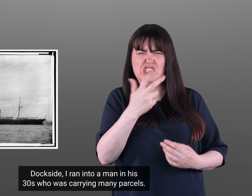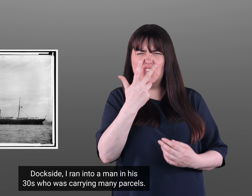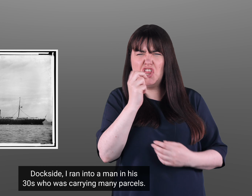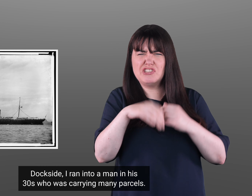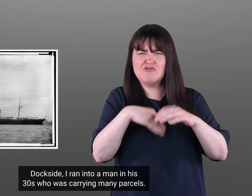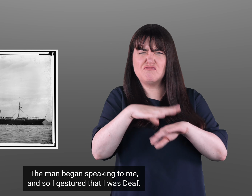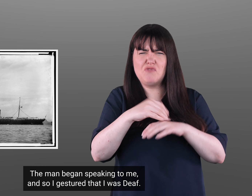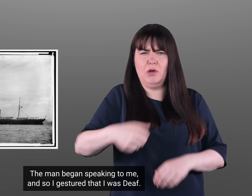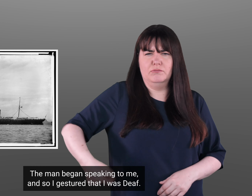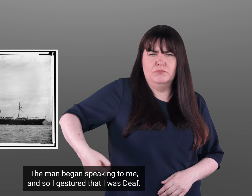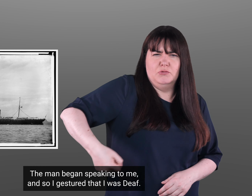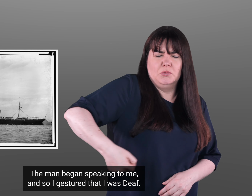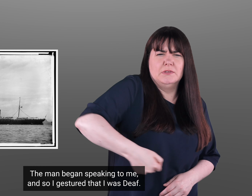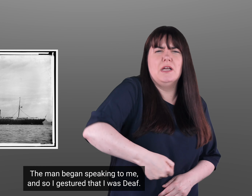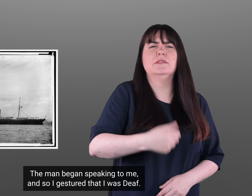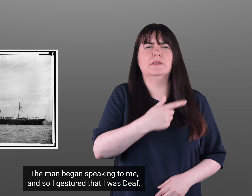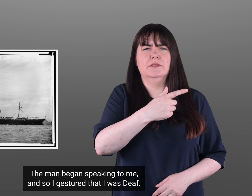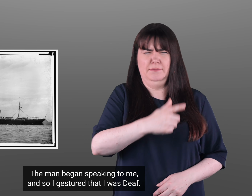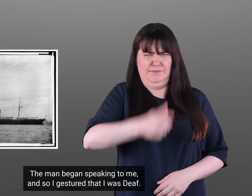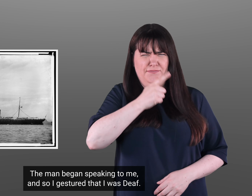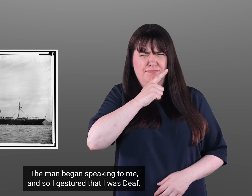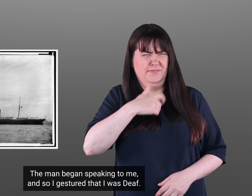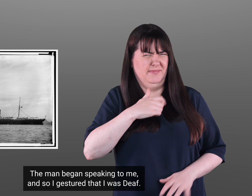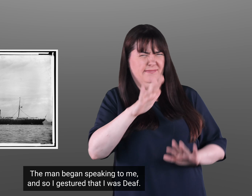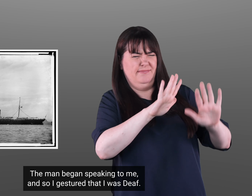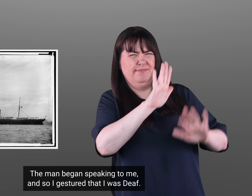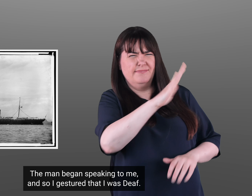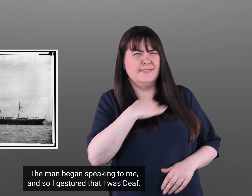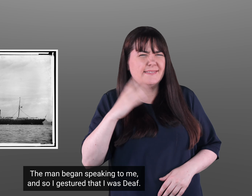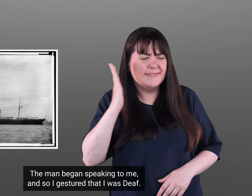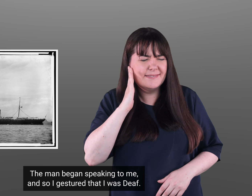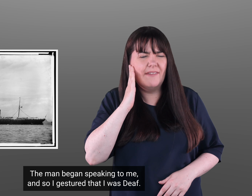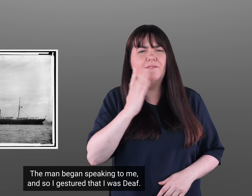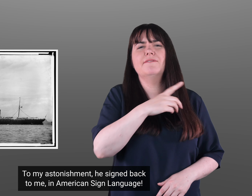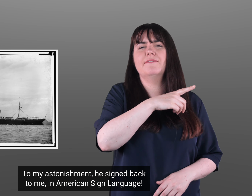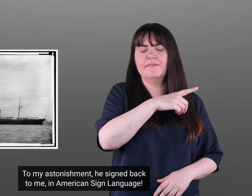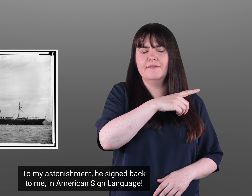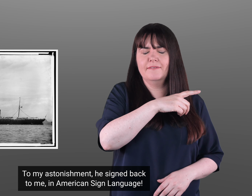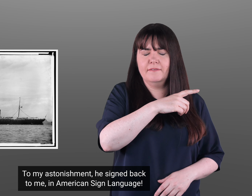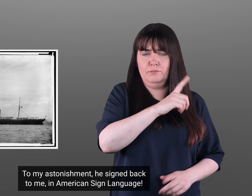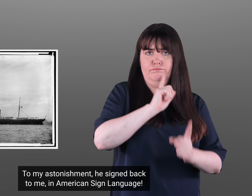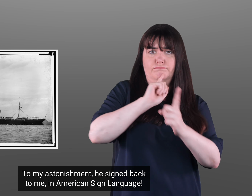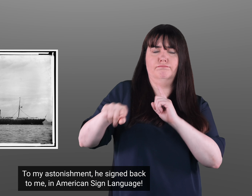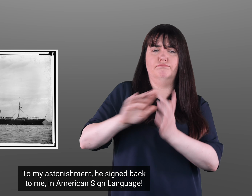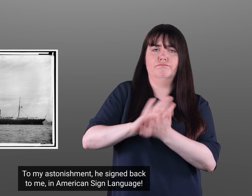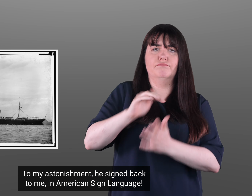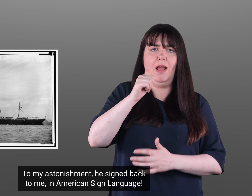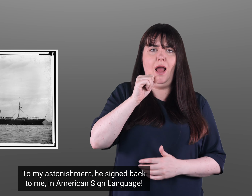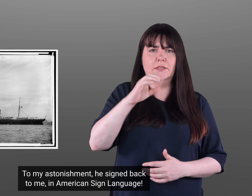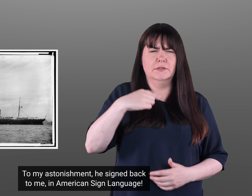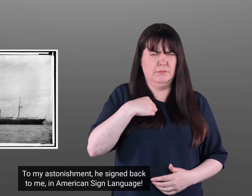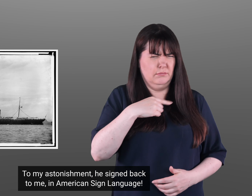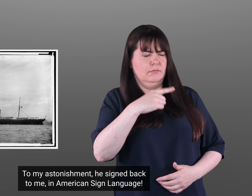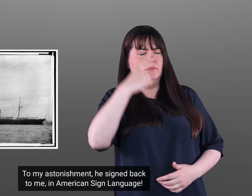who was carrying many parcels. The man began speaking to me and so I gestured that I was deaf. To my astonishment, he signed back to me